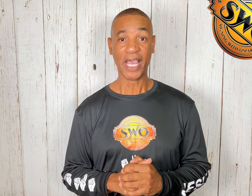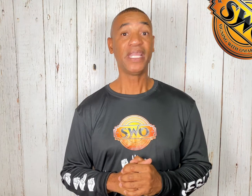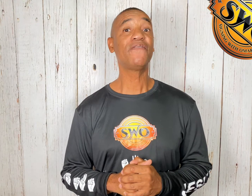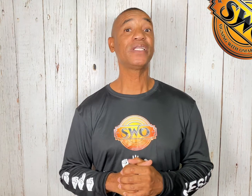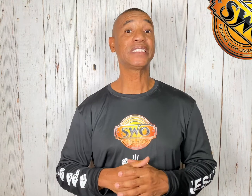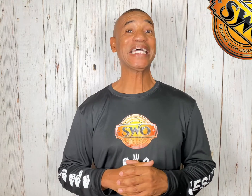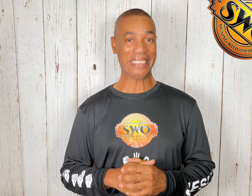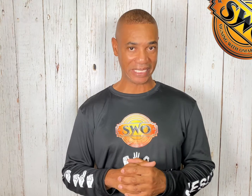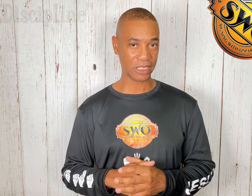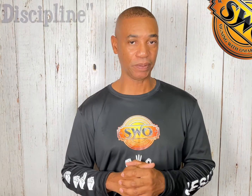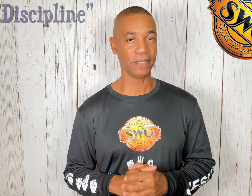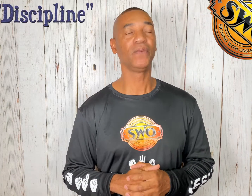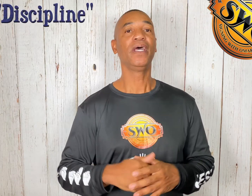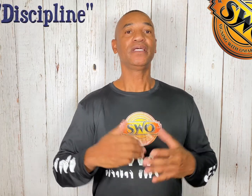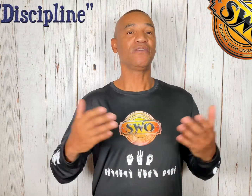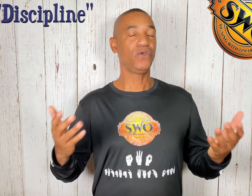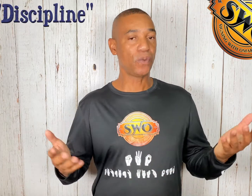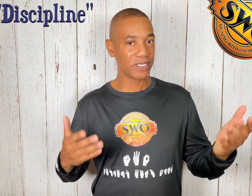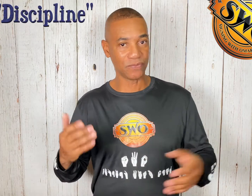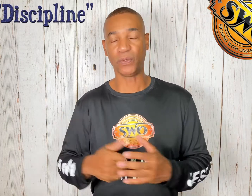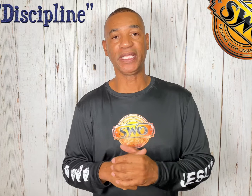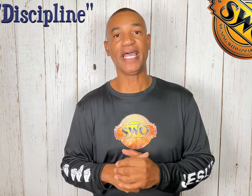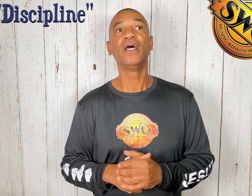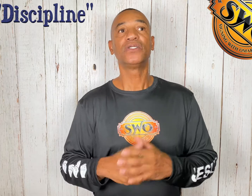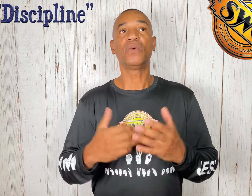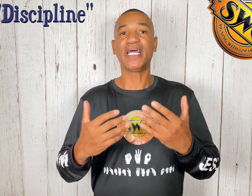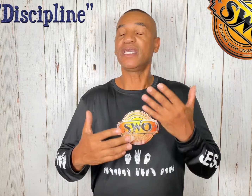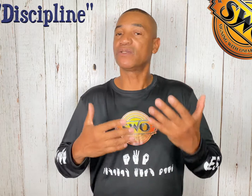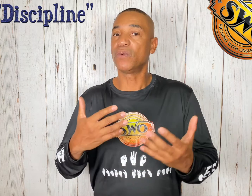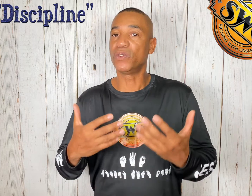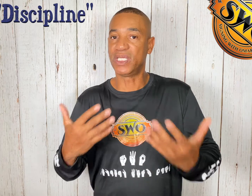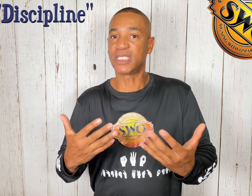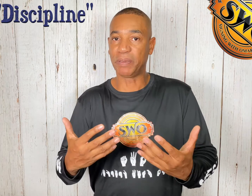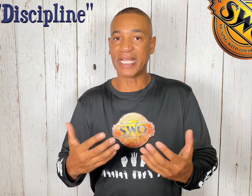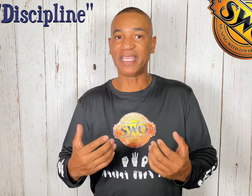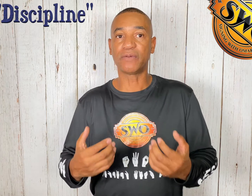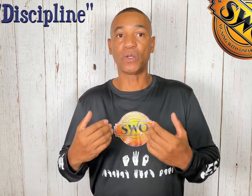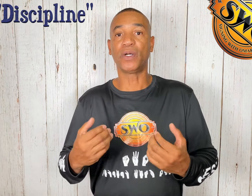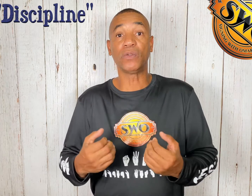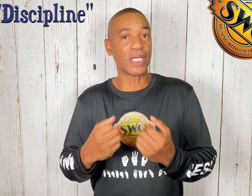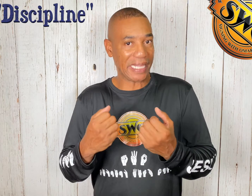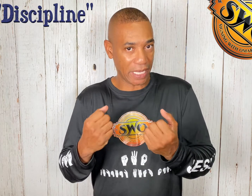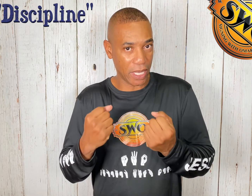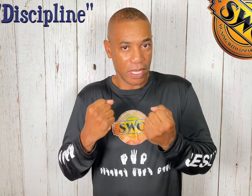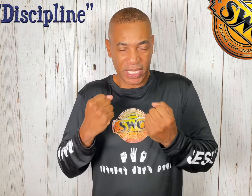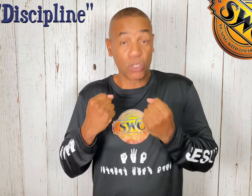Now for the sign discipline. There's a few ways of doing that. So when I think of someone who's disciplined, I think of someone who's they do a